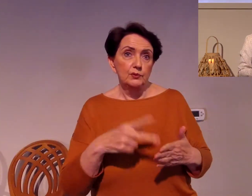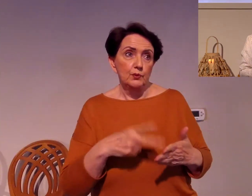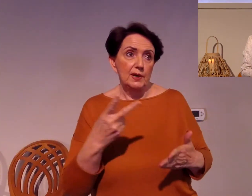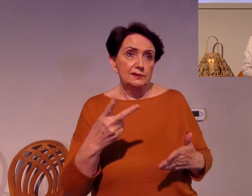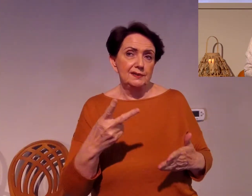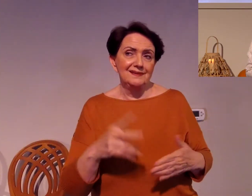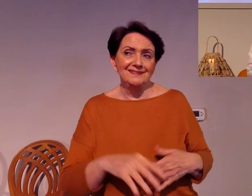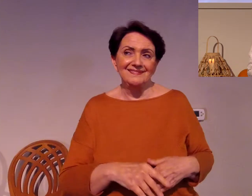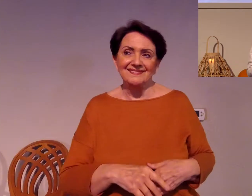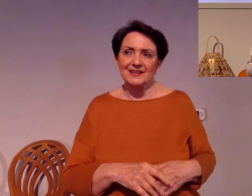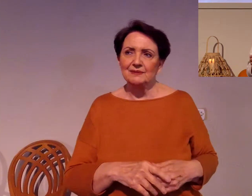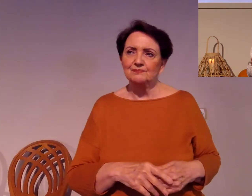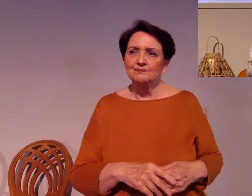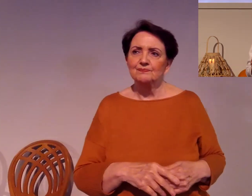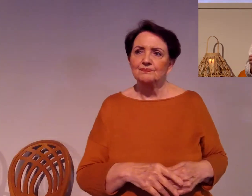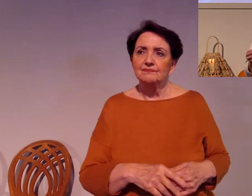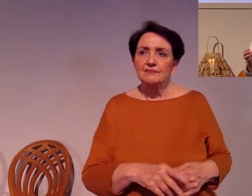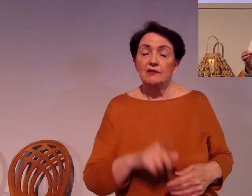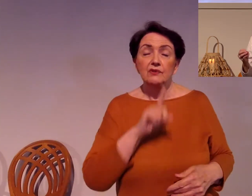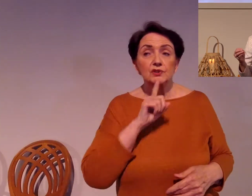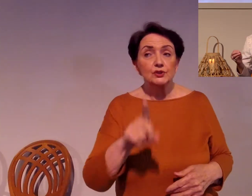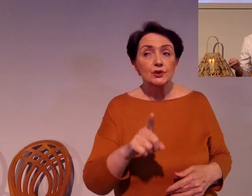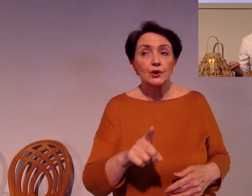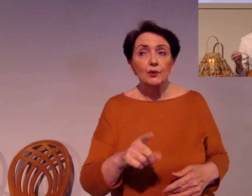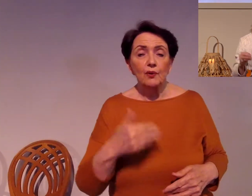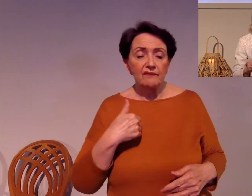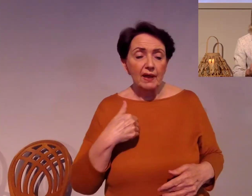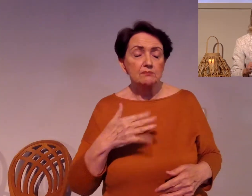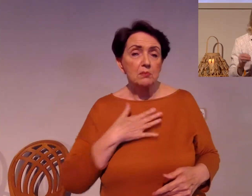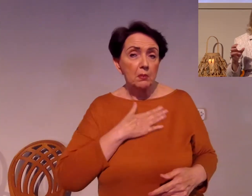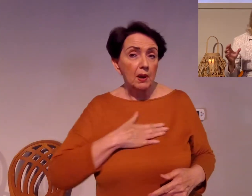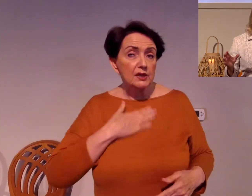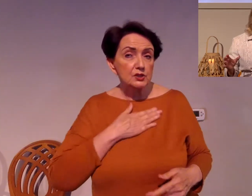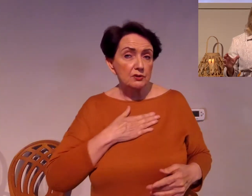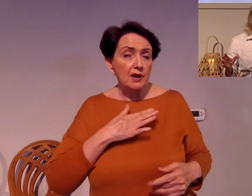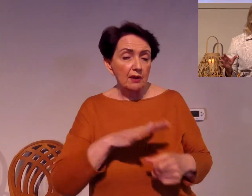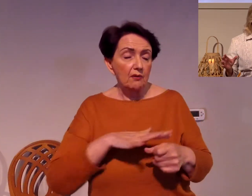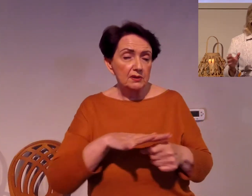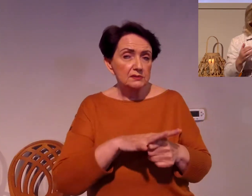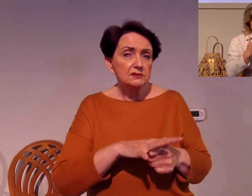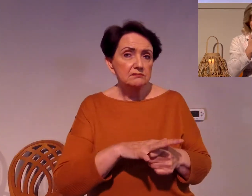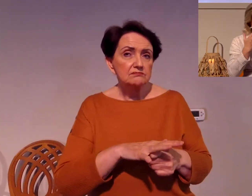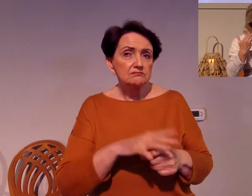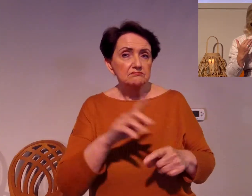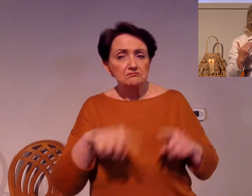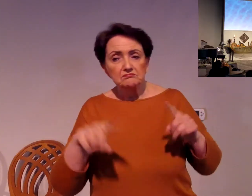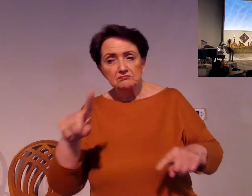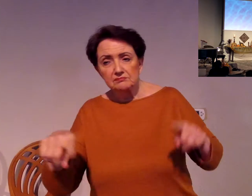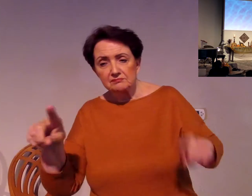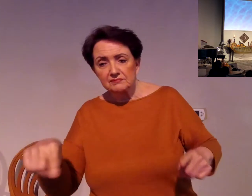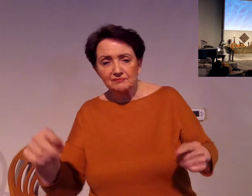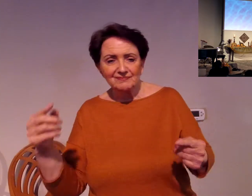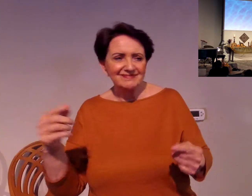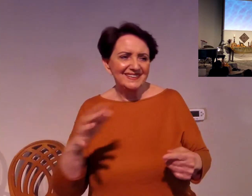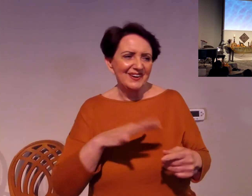twice. Certainly, we've had pleasure points in various places. I'm not going there.